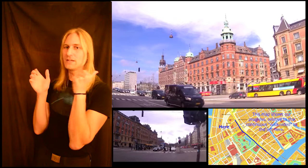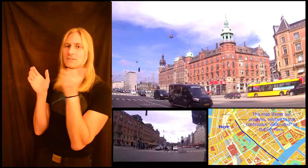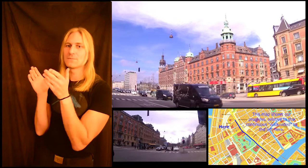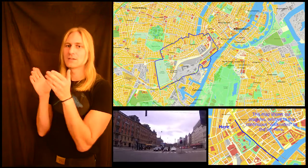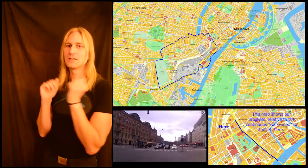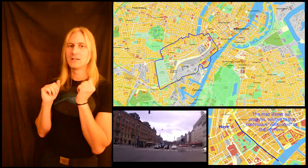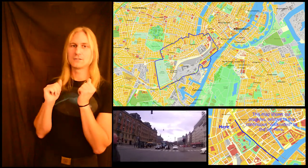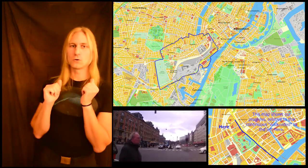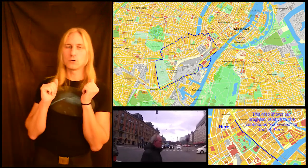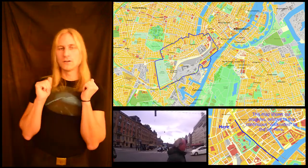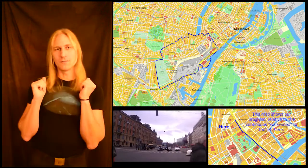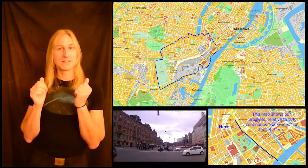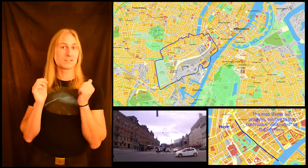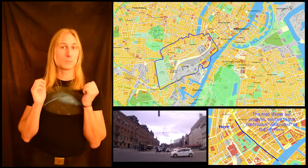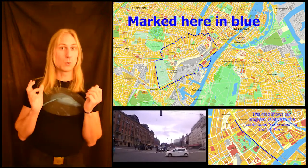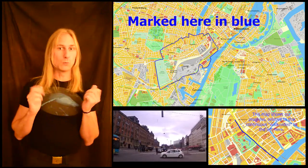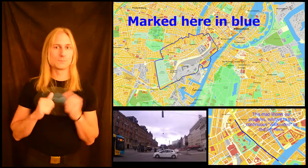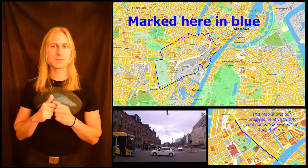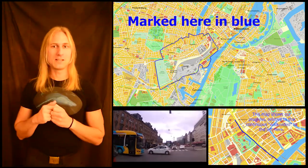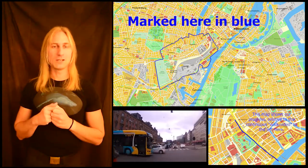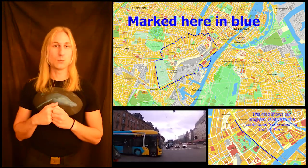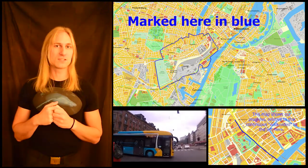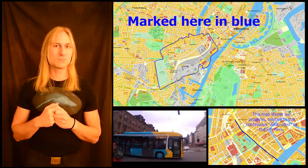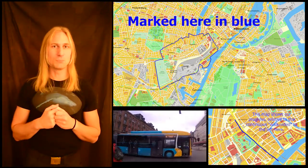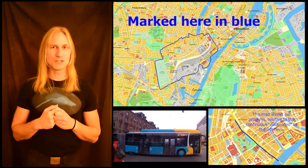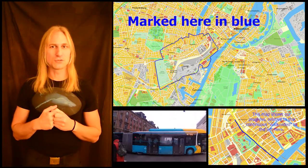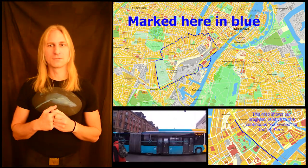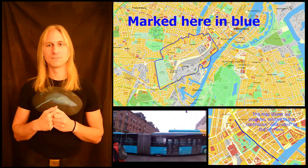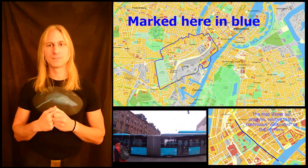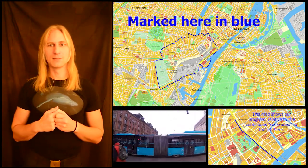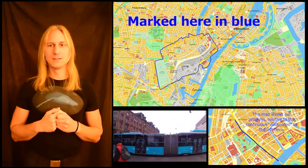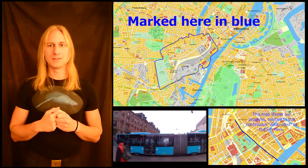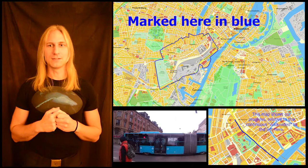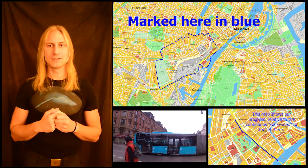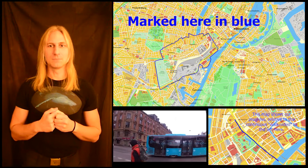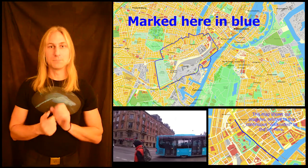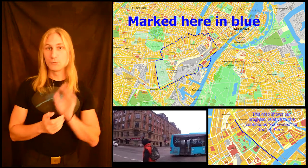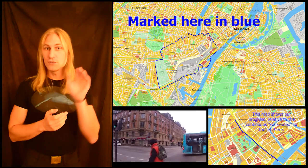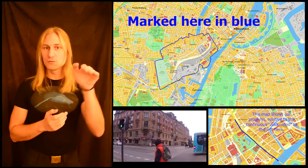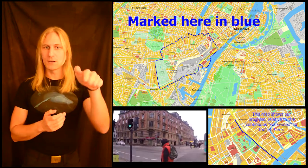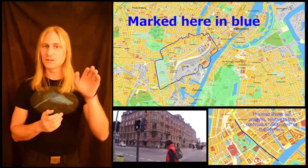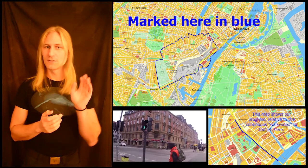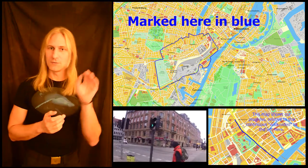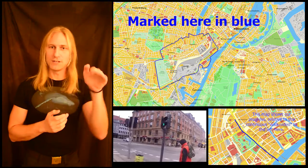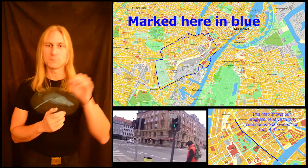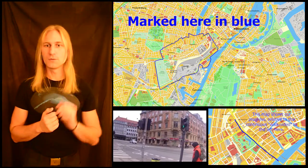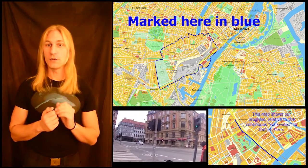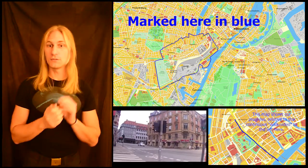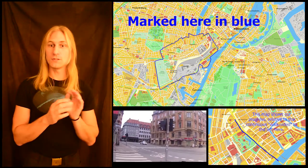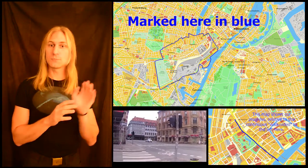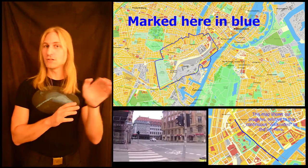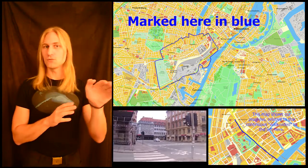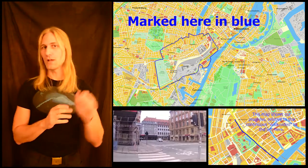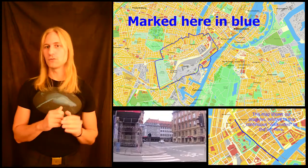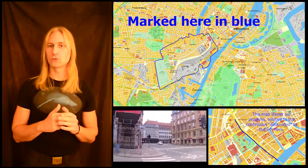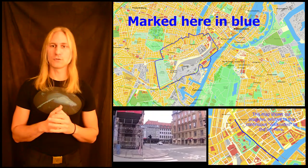this place is called Vesterbro, meaning West Bridge. The bridge part of the name refers to